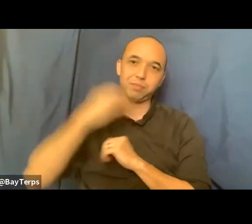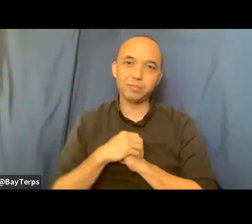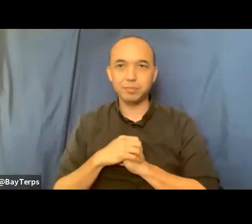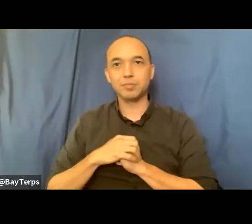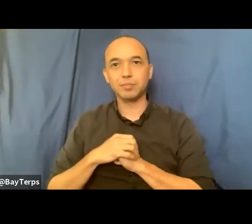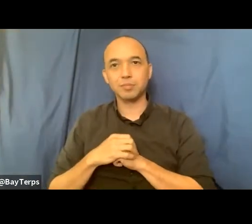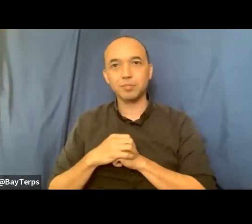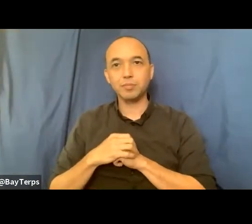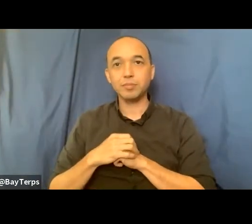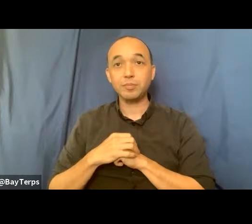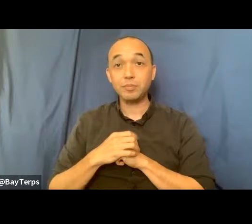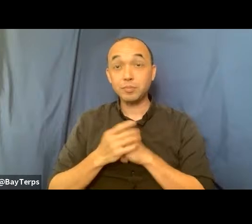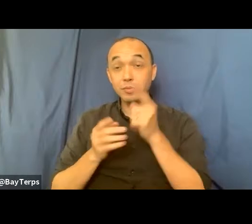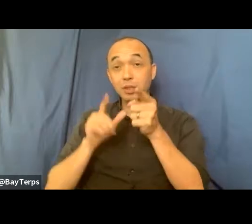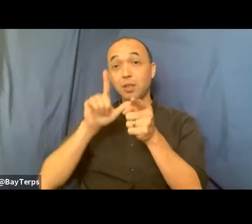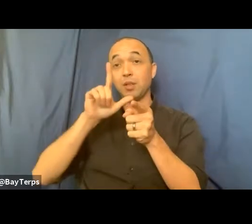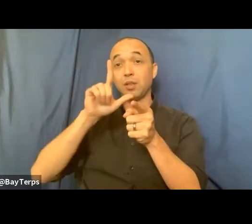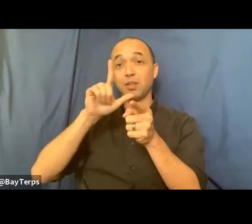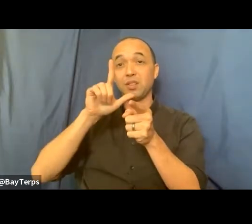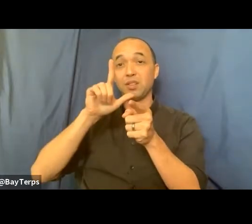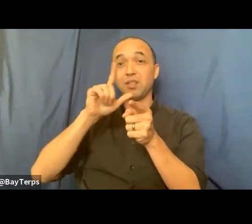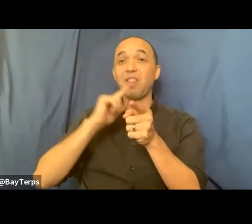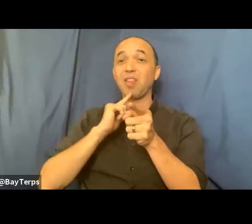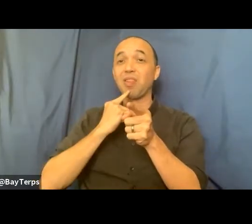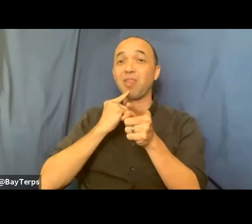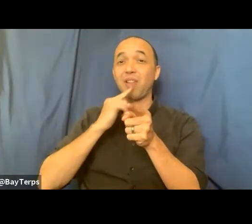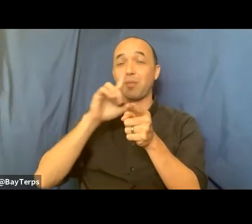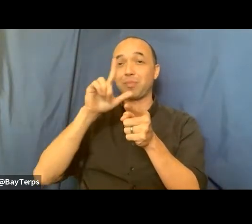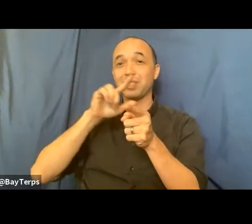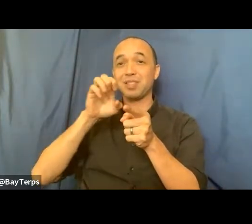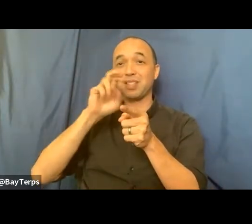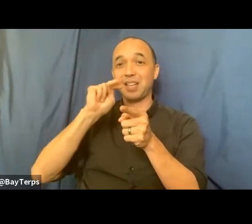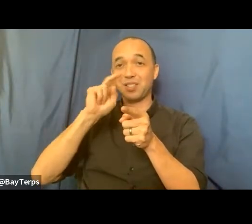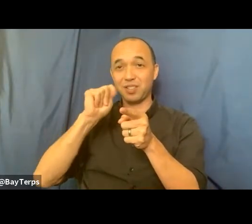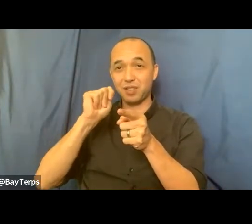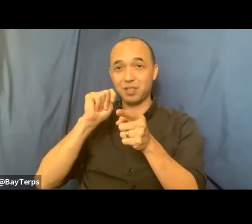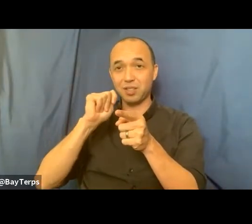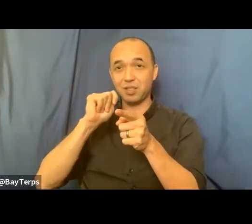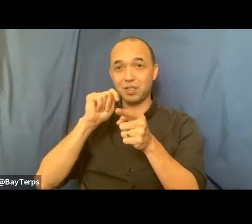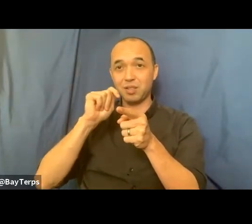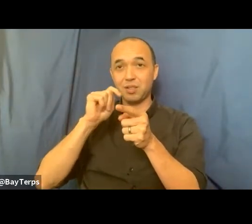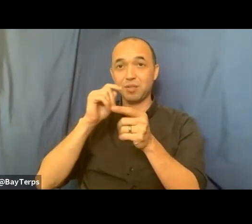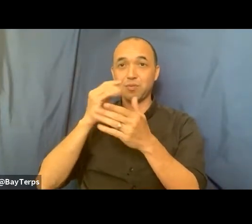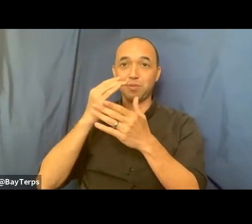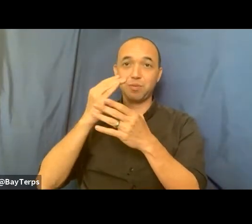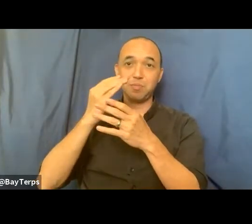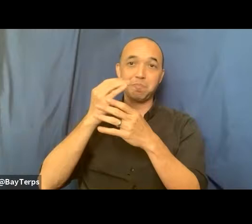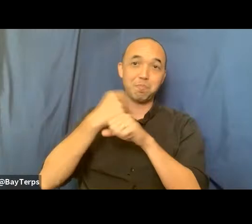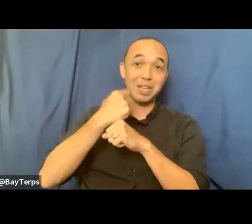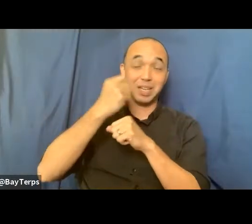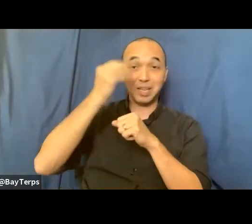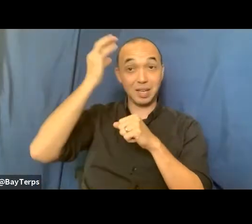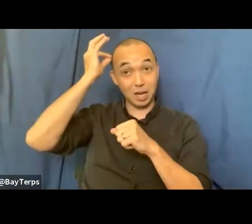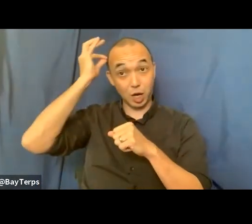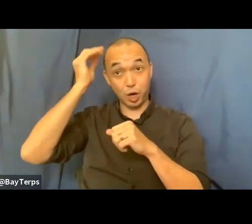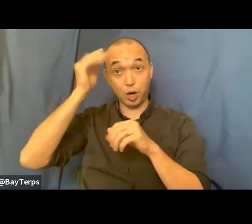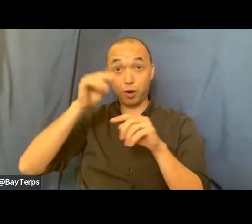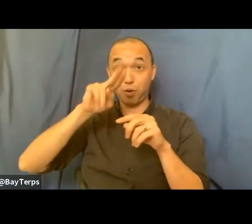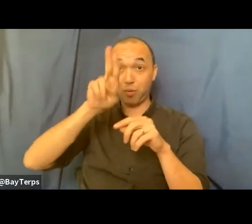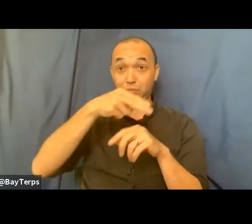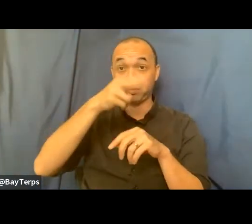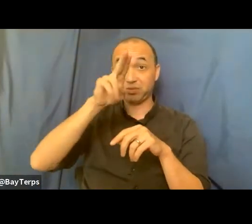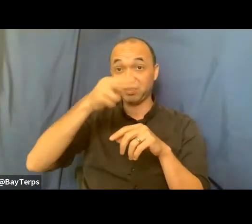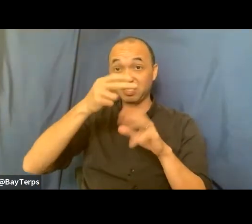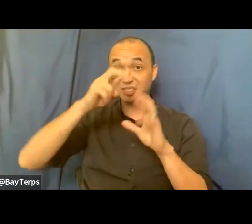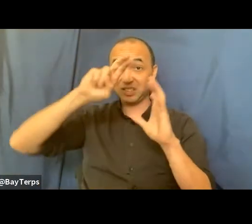I like taking things like lemon zesters that I can use for, you know, maybe making some texture of hair.